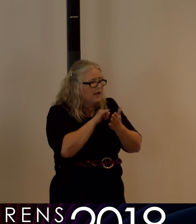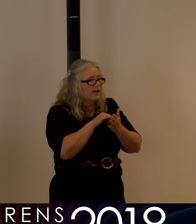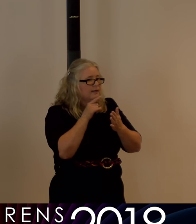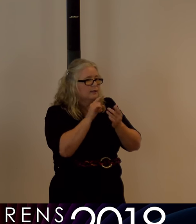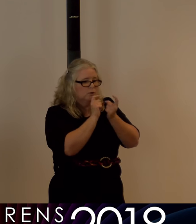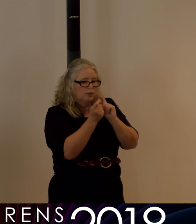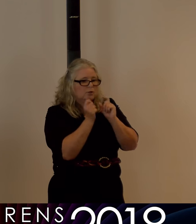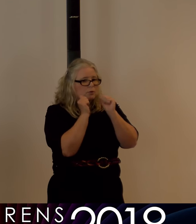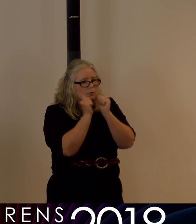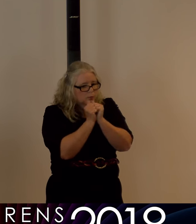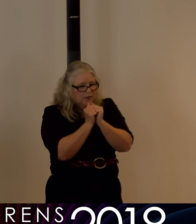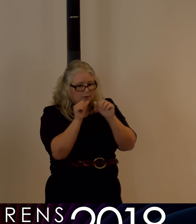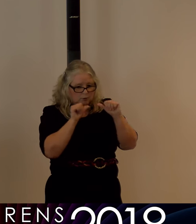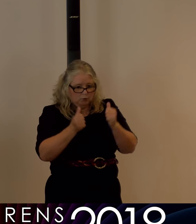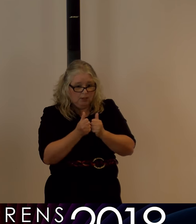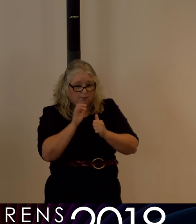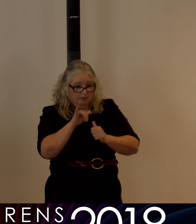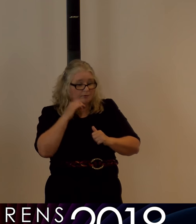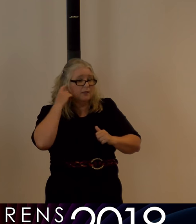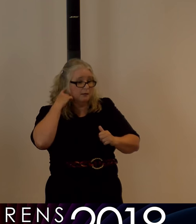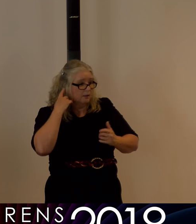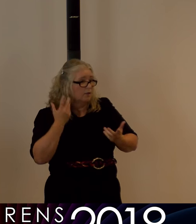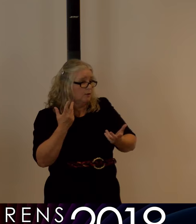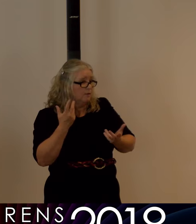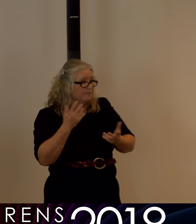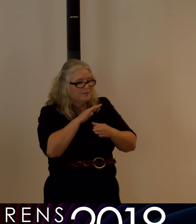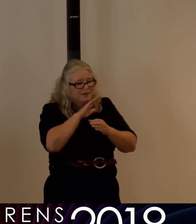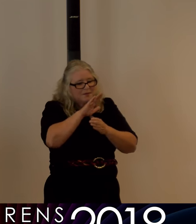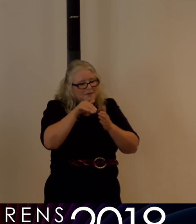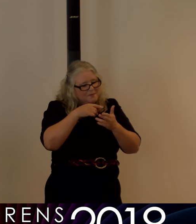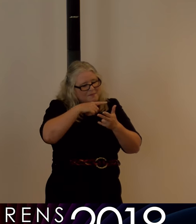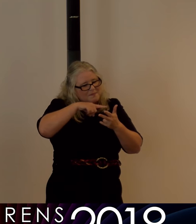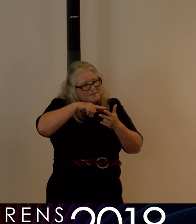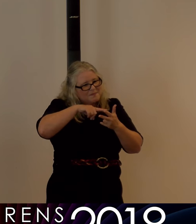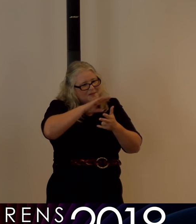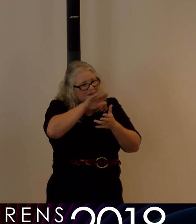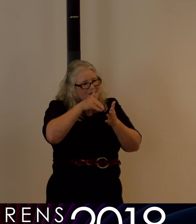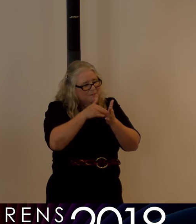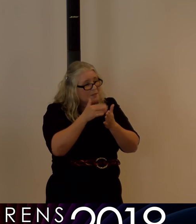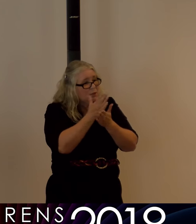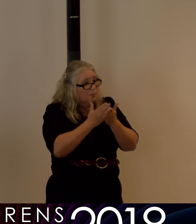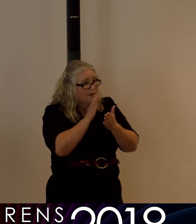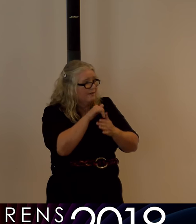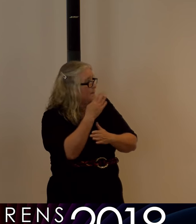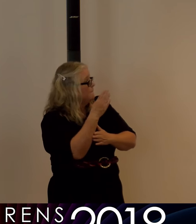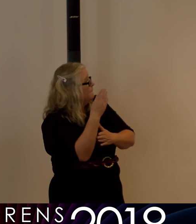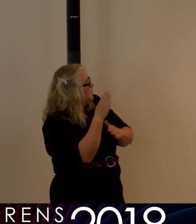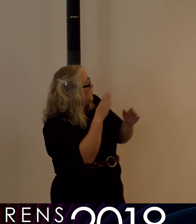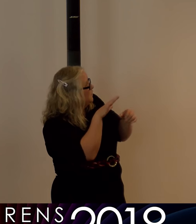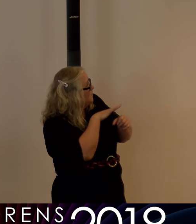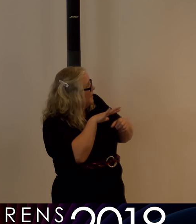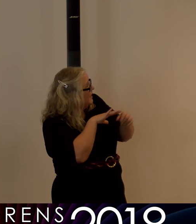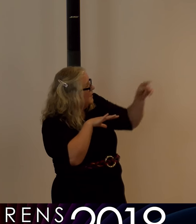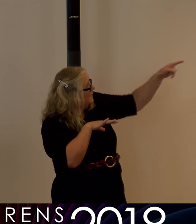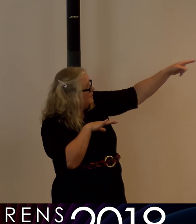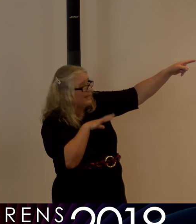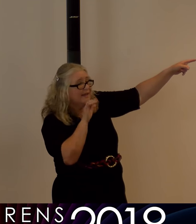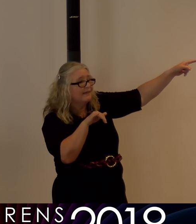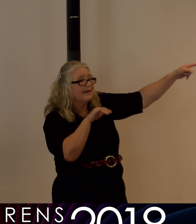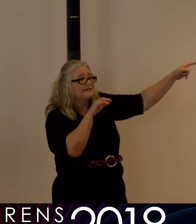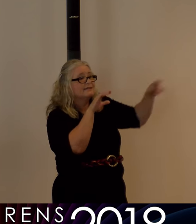ear. The middle part of the ear, that blue area, is really an air-filled